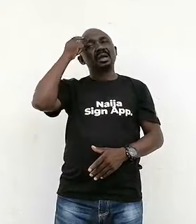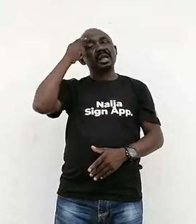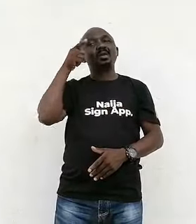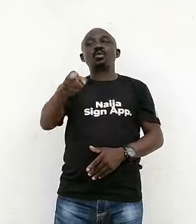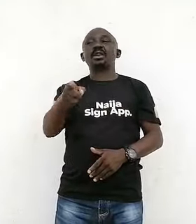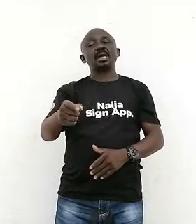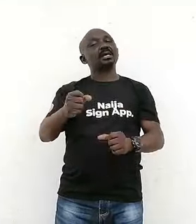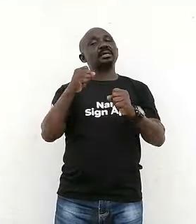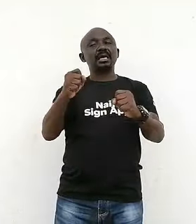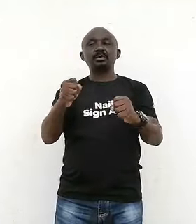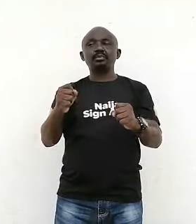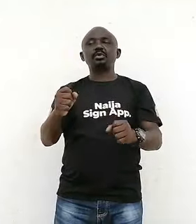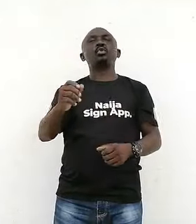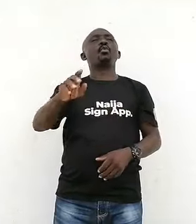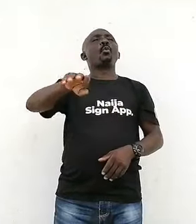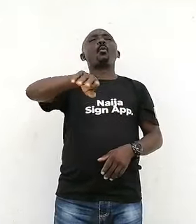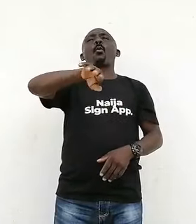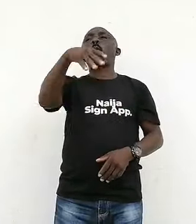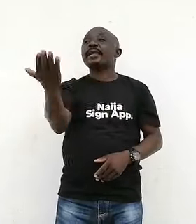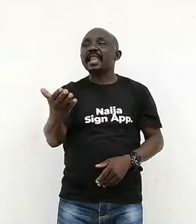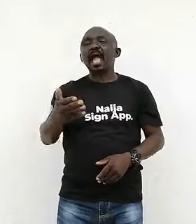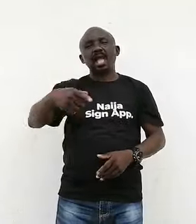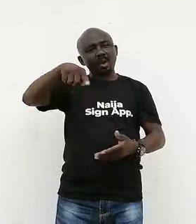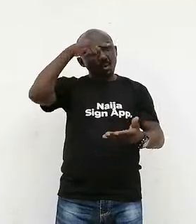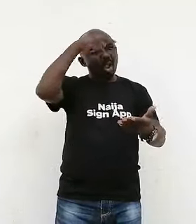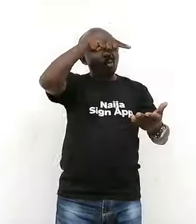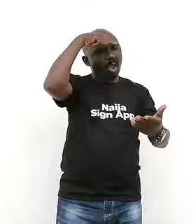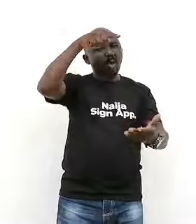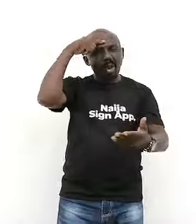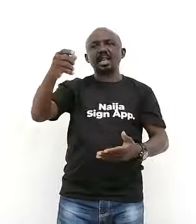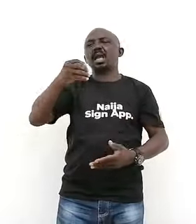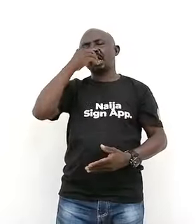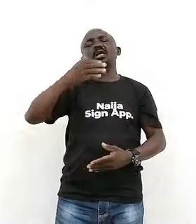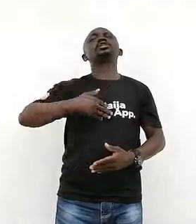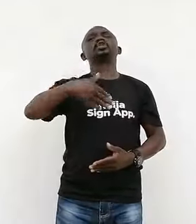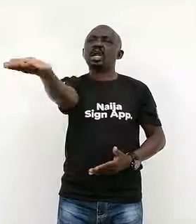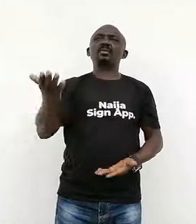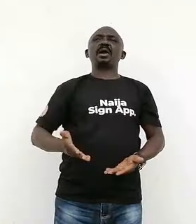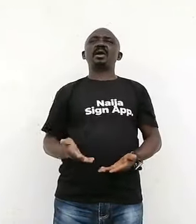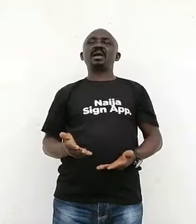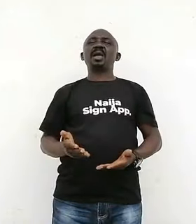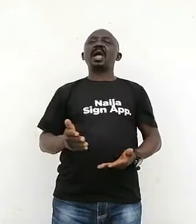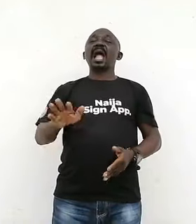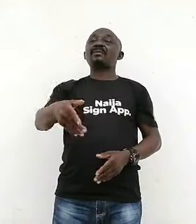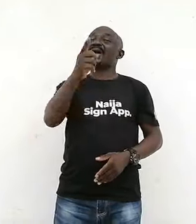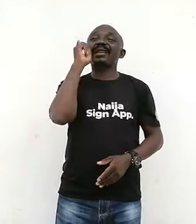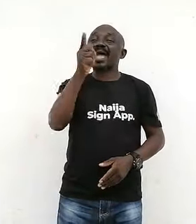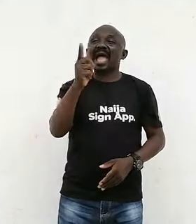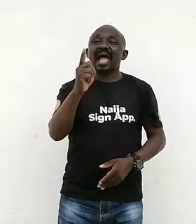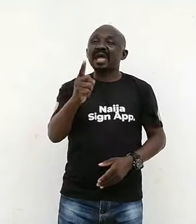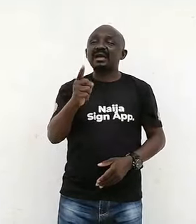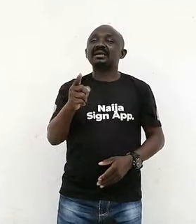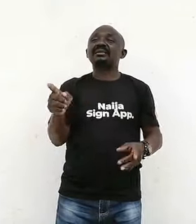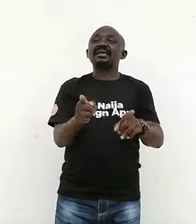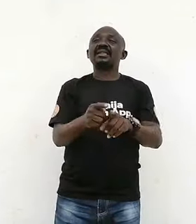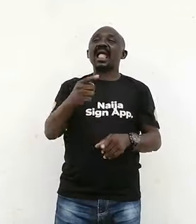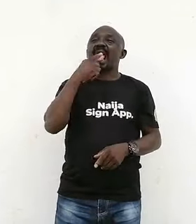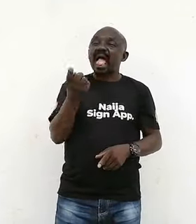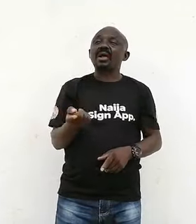taking place about these languages. But the indigenous sign languages across several communities, they are not getting as much